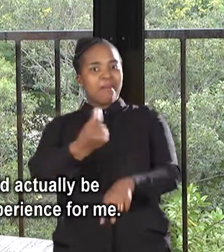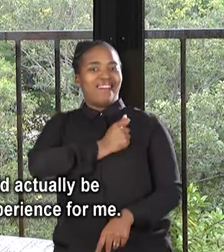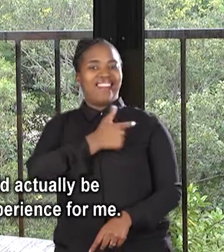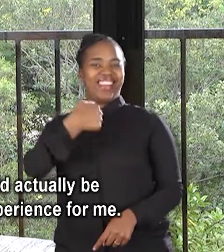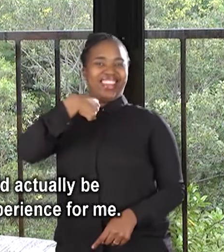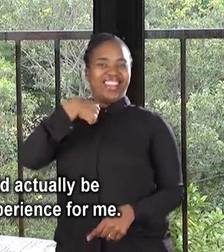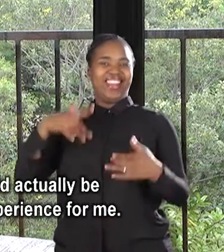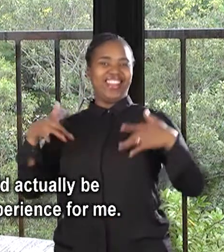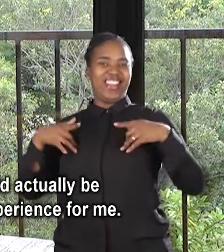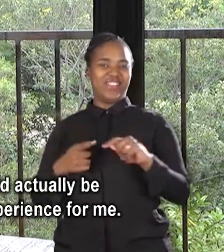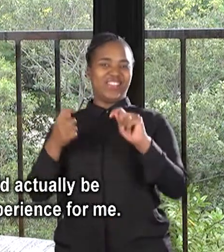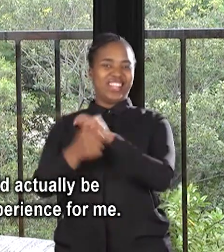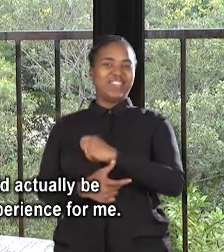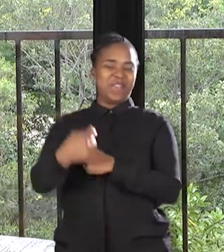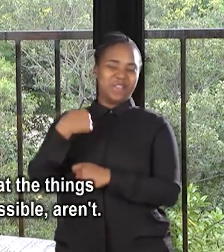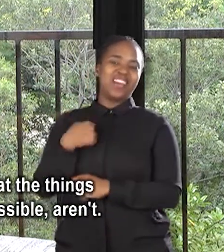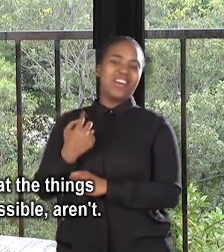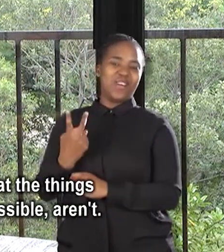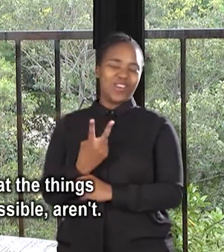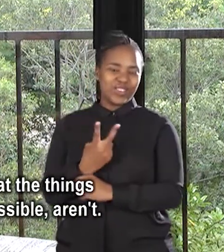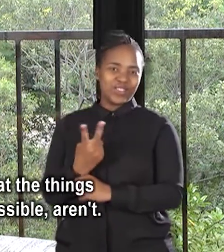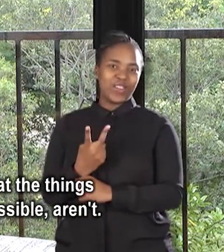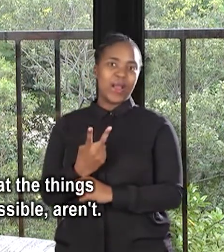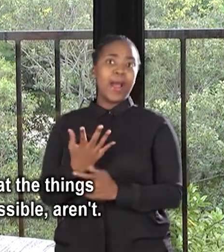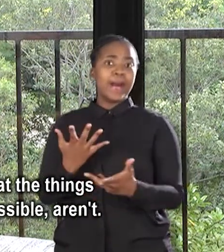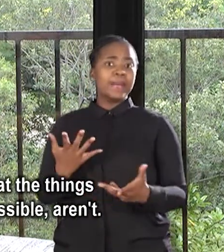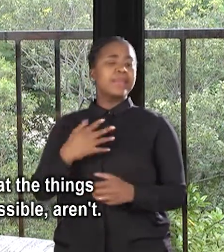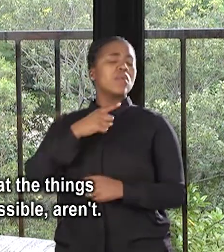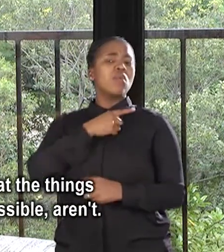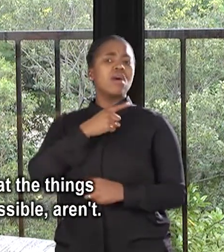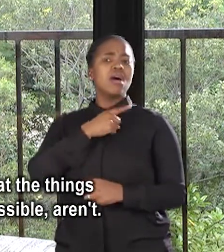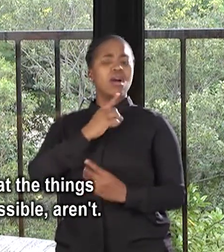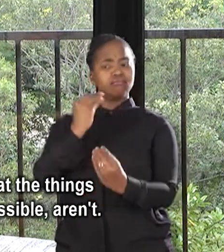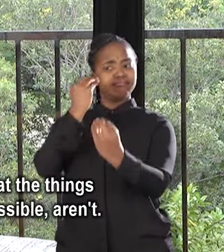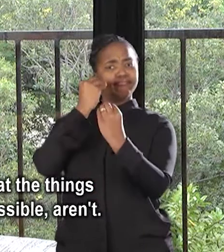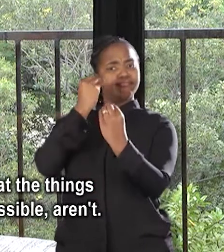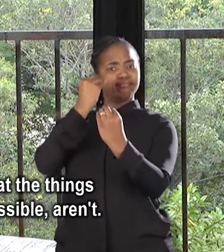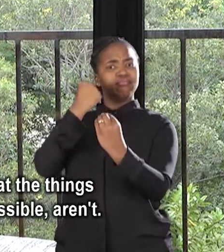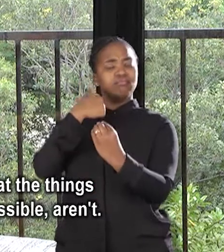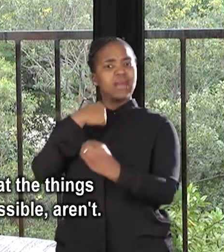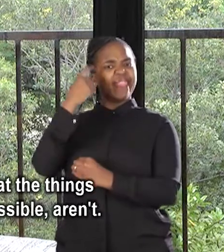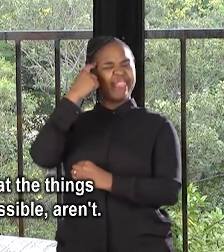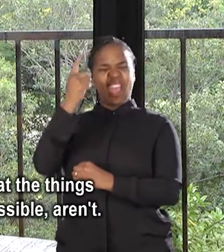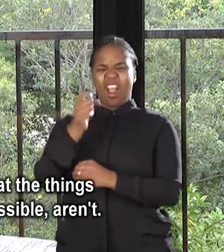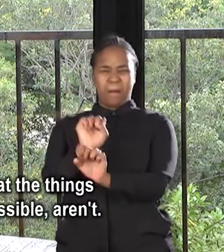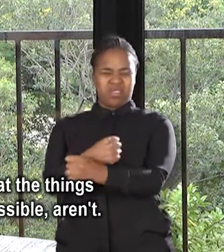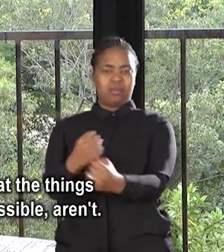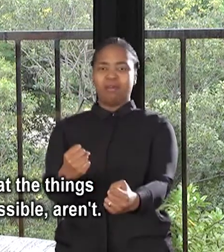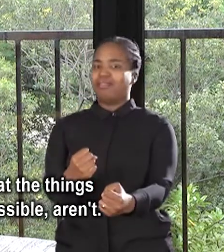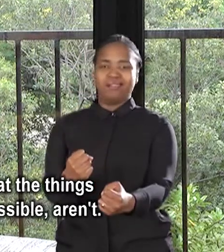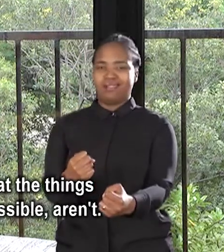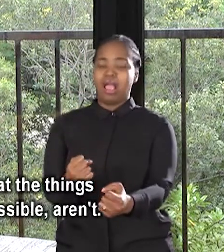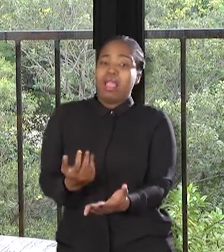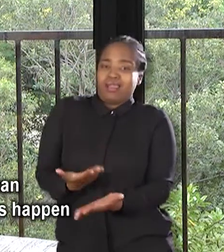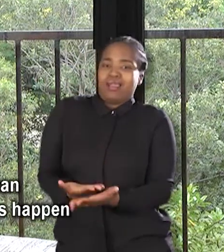a life-changing experience for me as well. Because it basically taught me that the things that you think are impossible